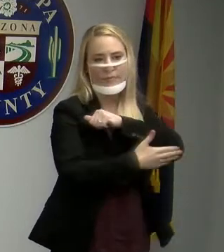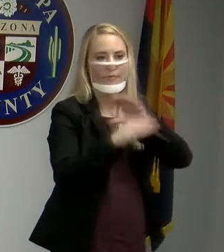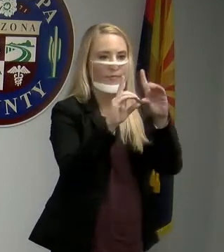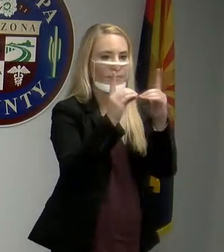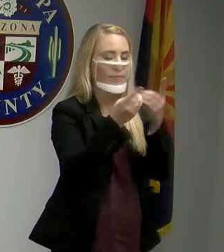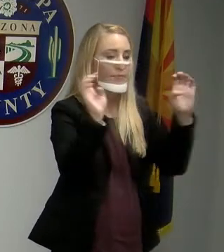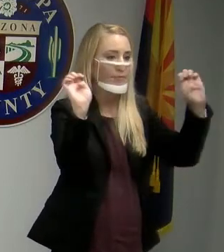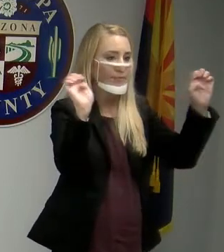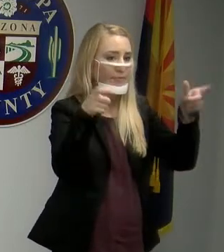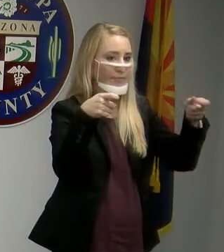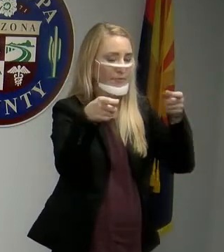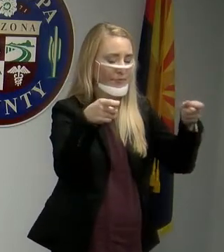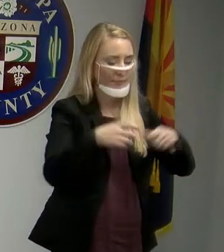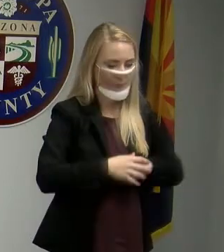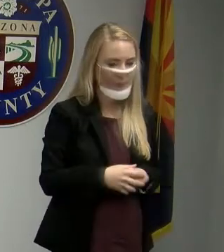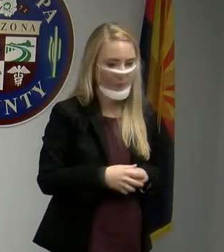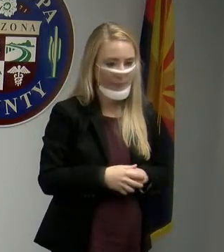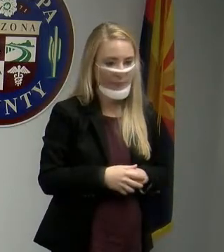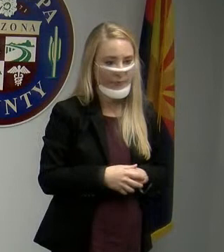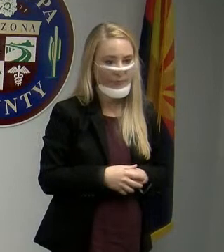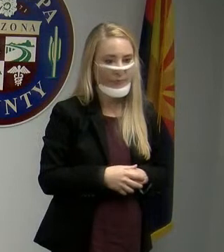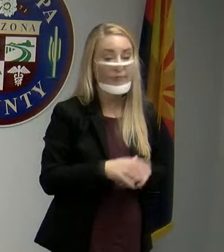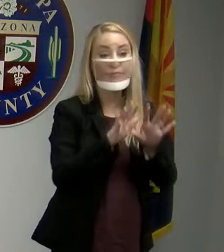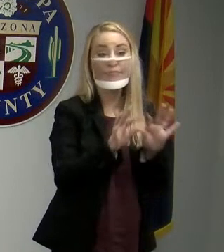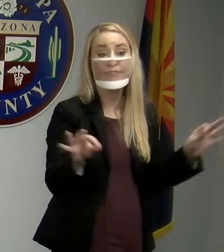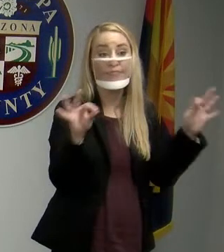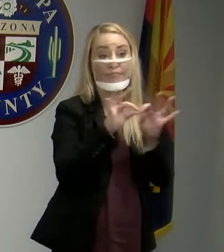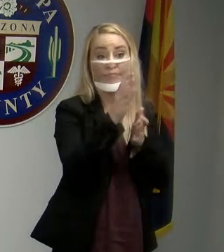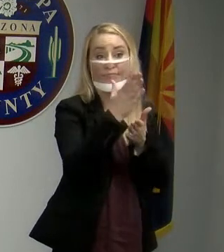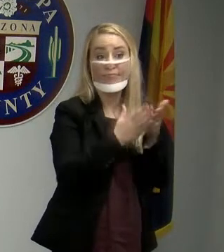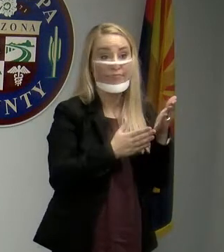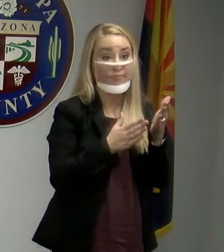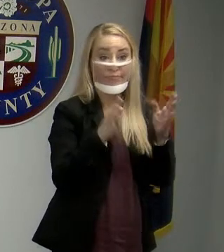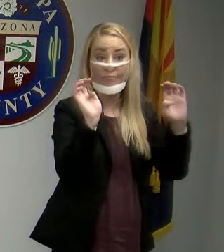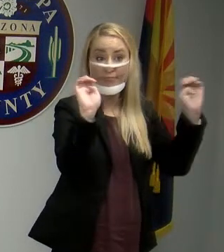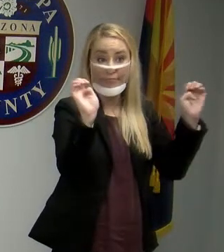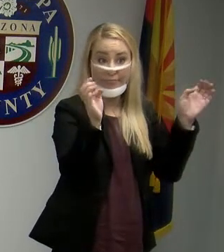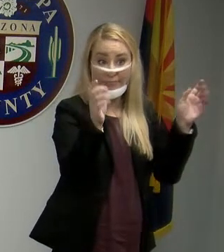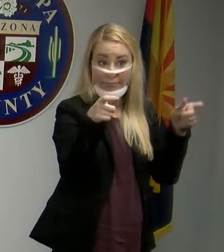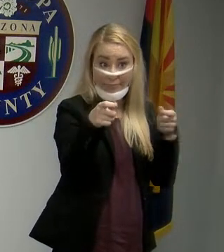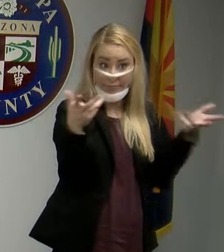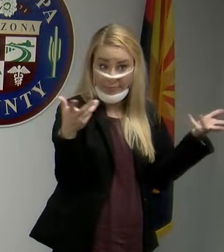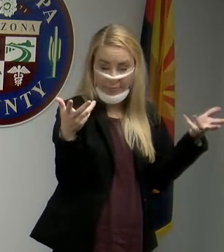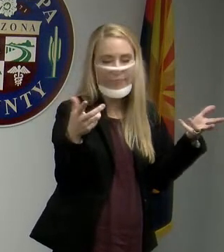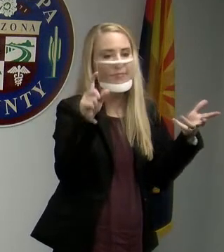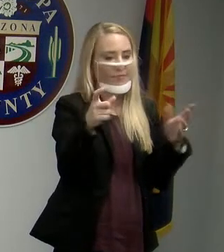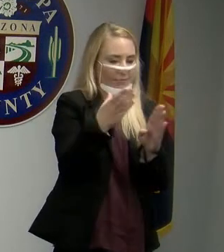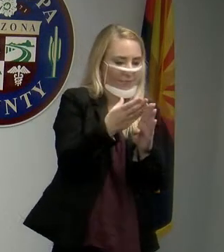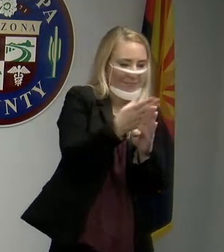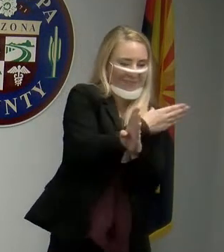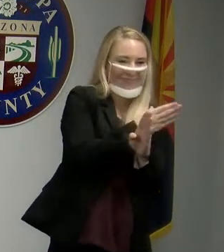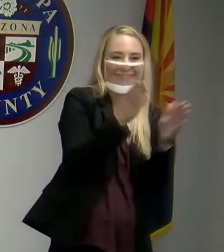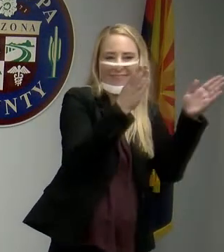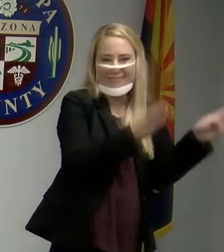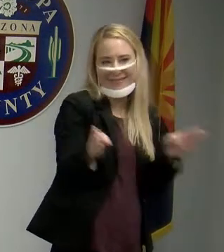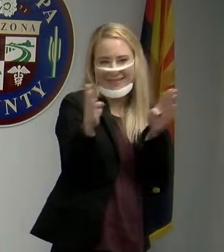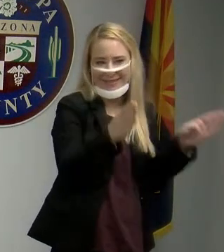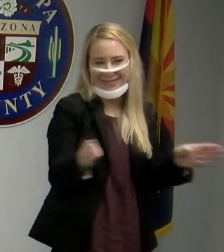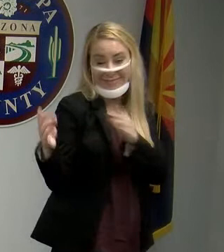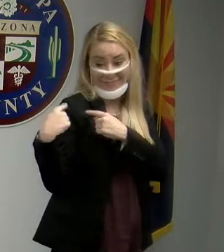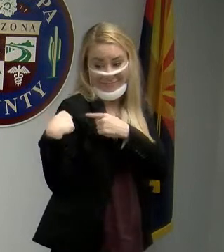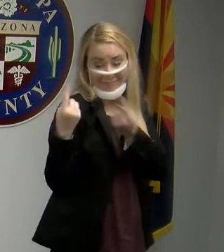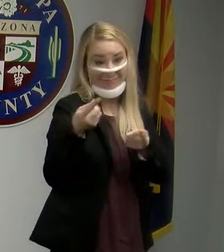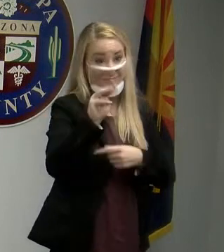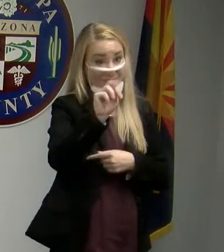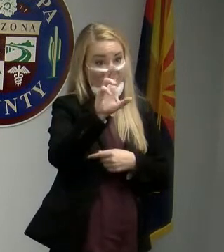A fundamental part of emergency management is proactive planning. Since March, the Maricopa County COVID-19